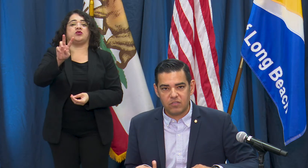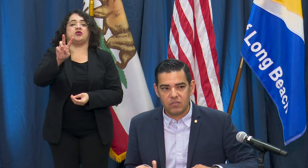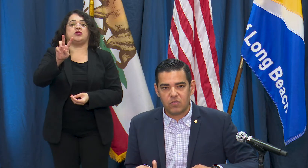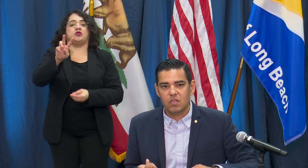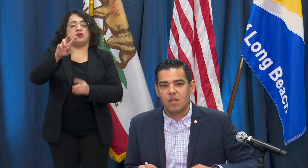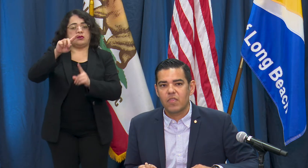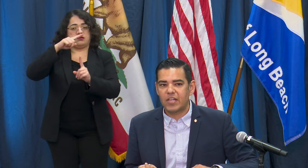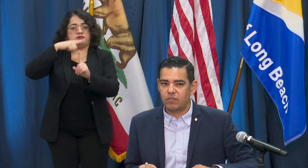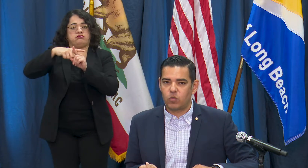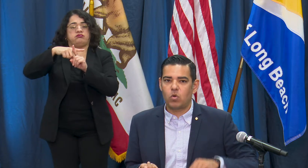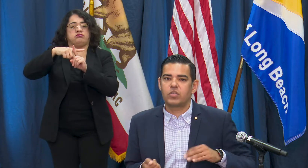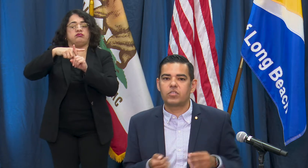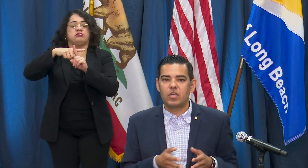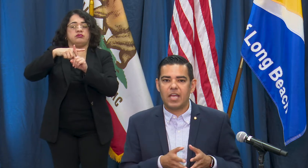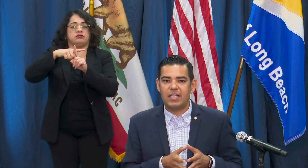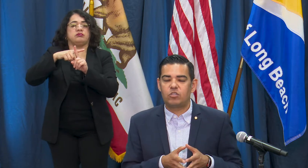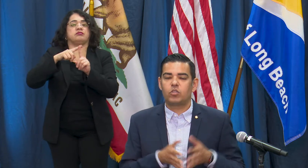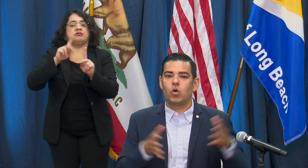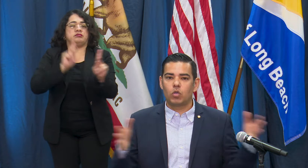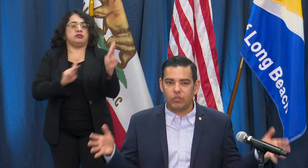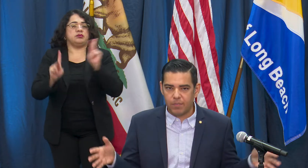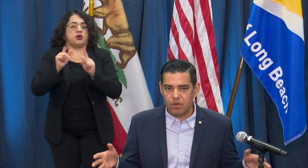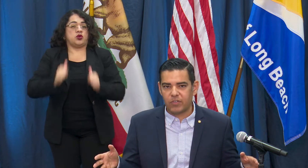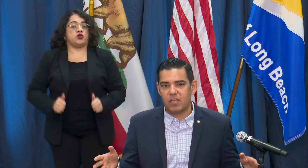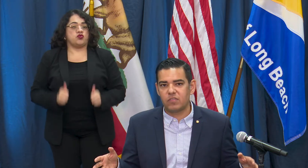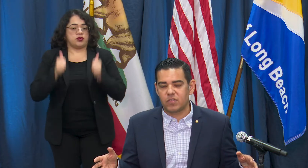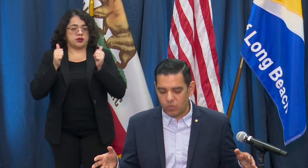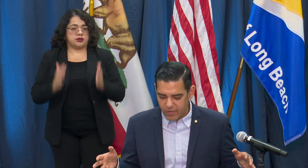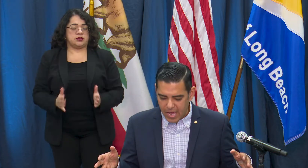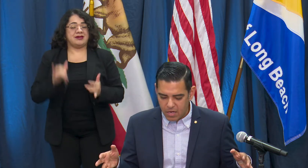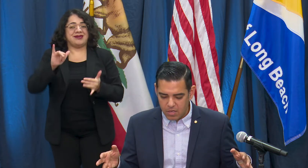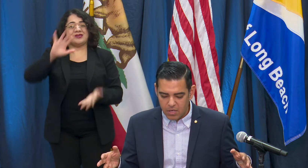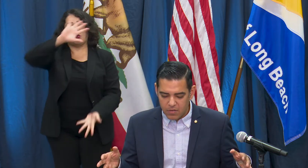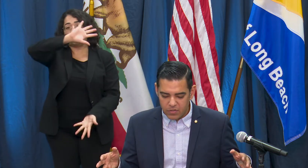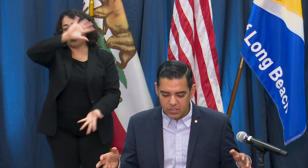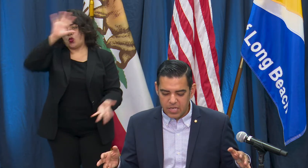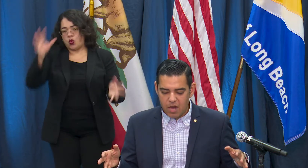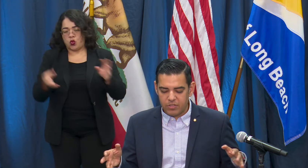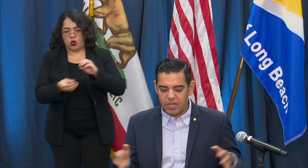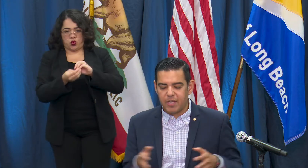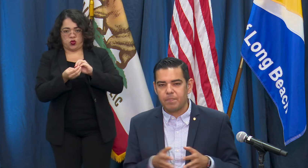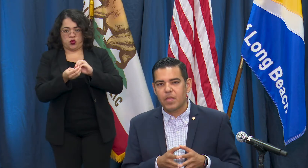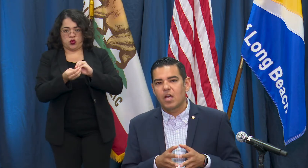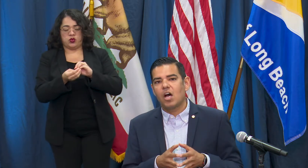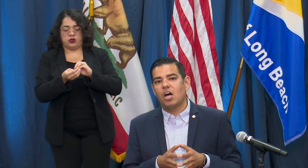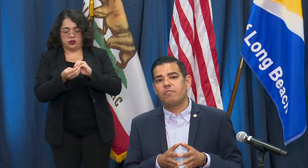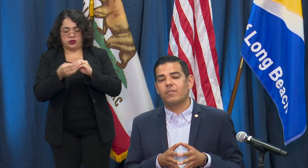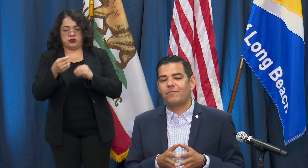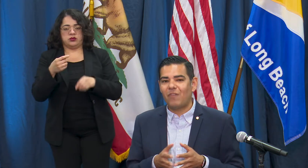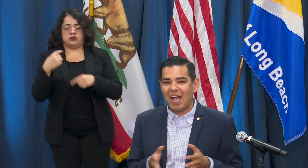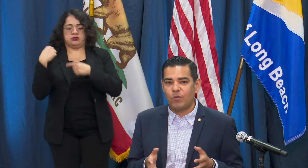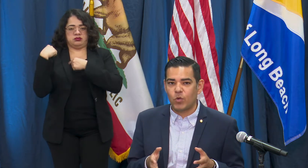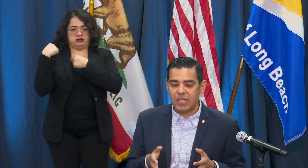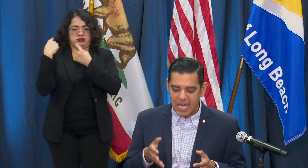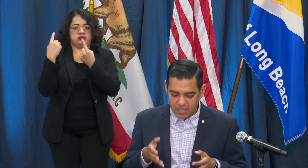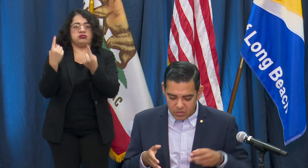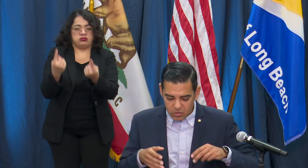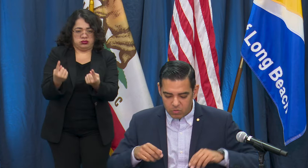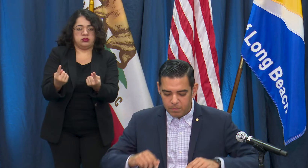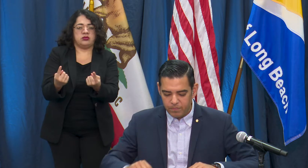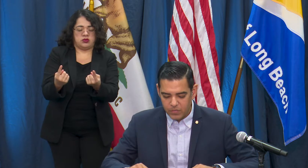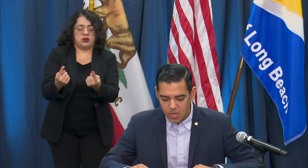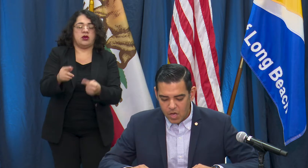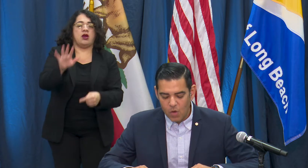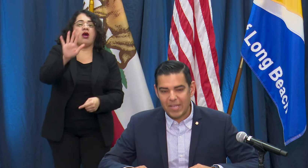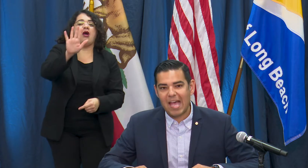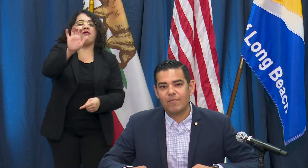positive cases. That's, of course, a total number of cases that we've had this entire time. Of the